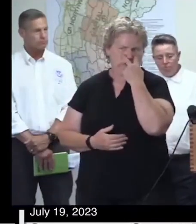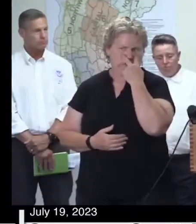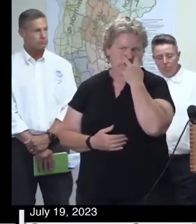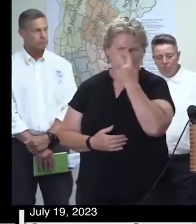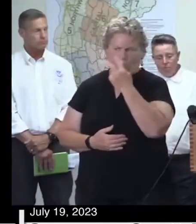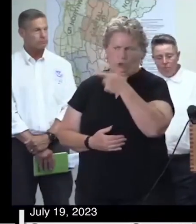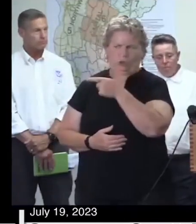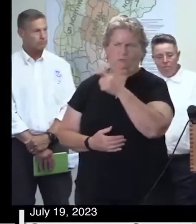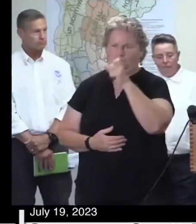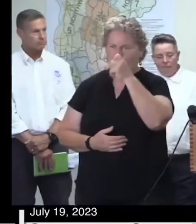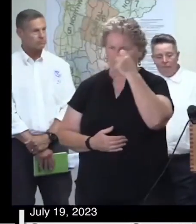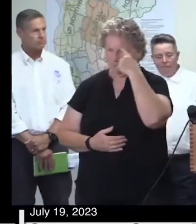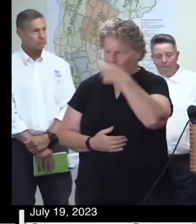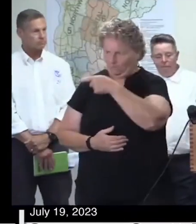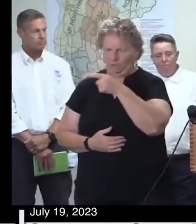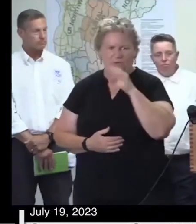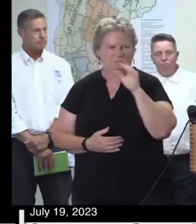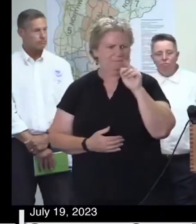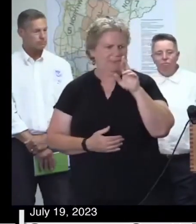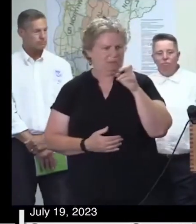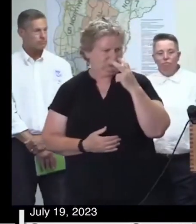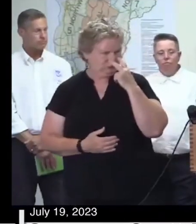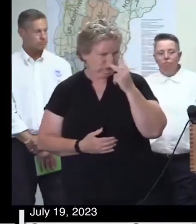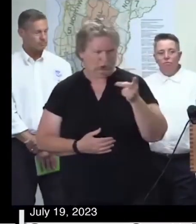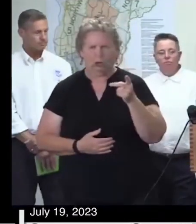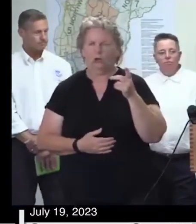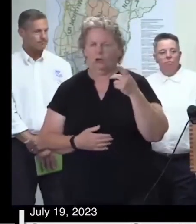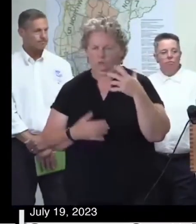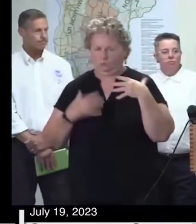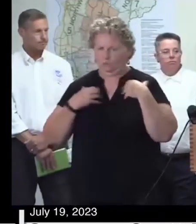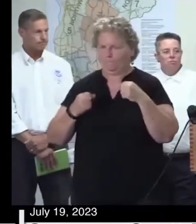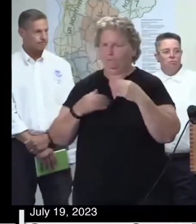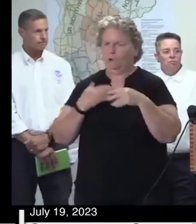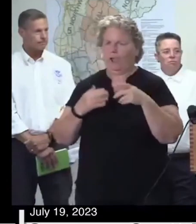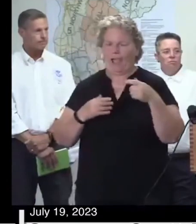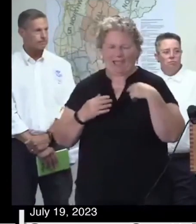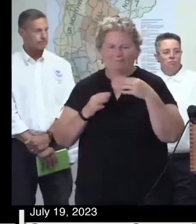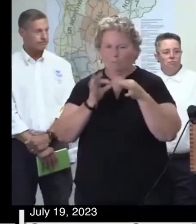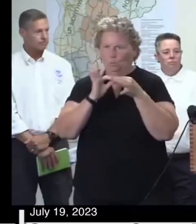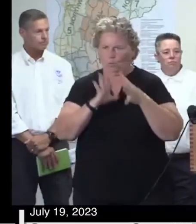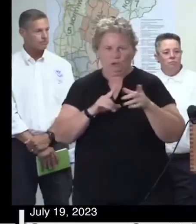auditorium yesterday. And I don't know what local